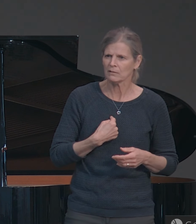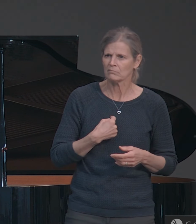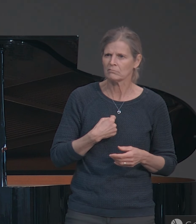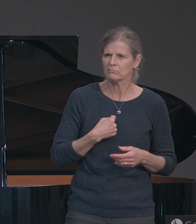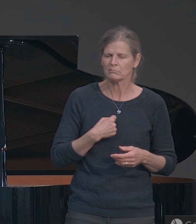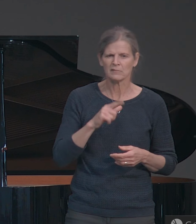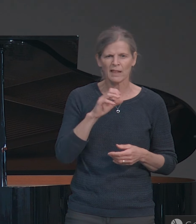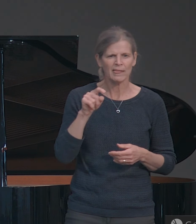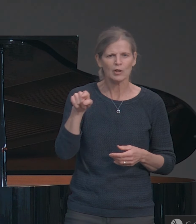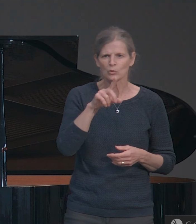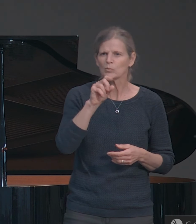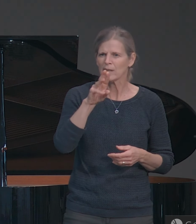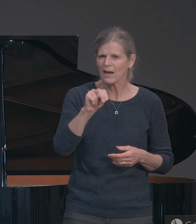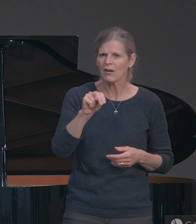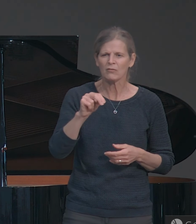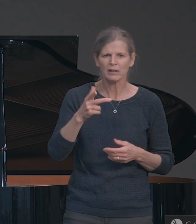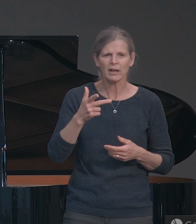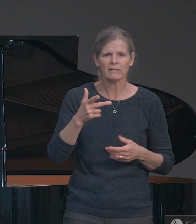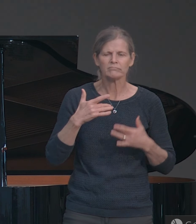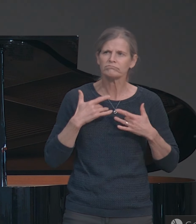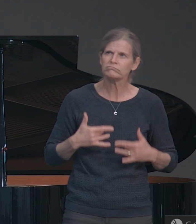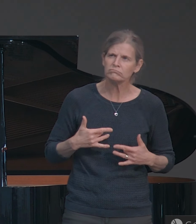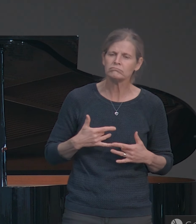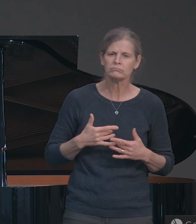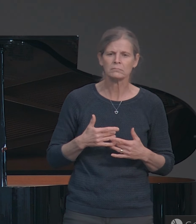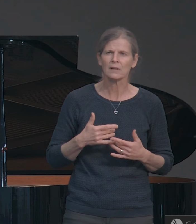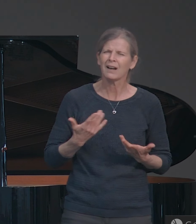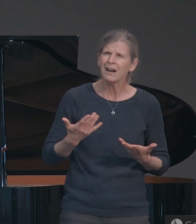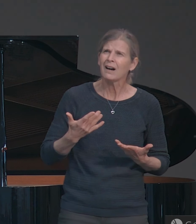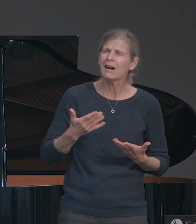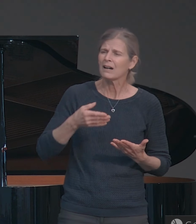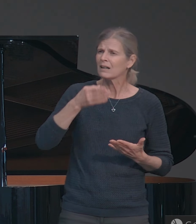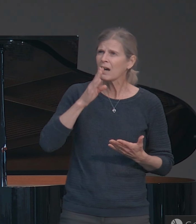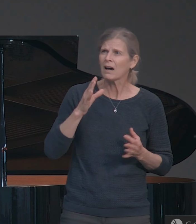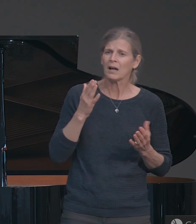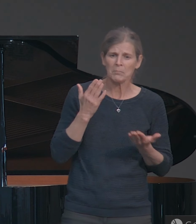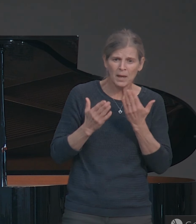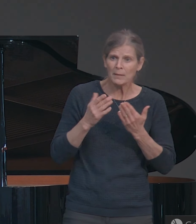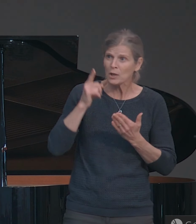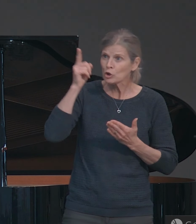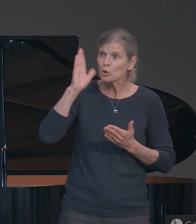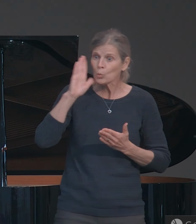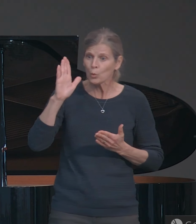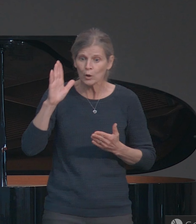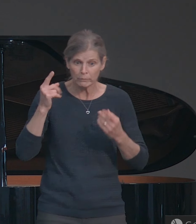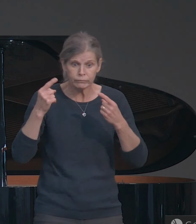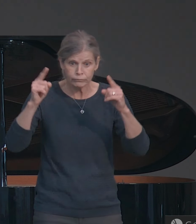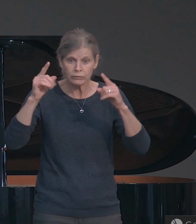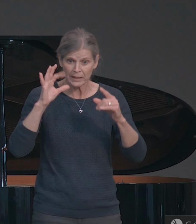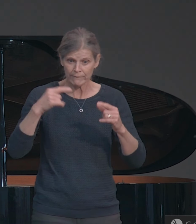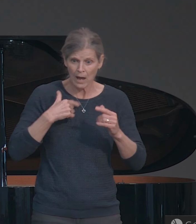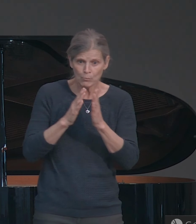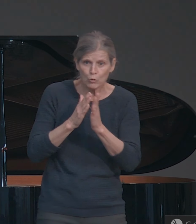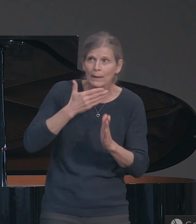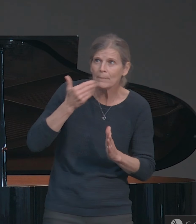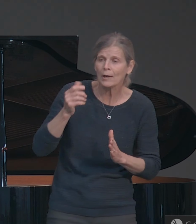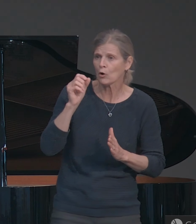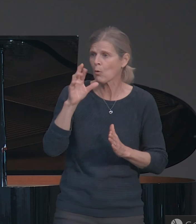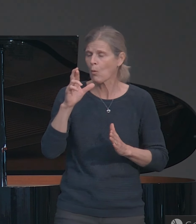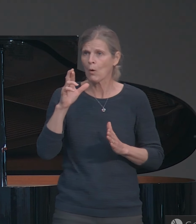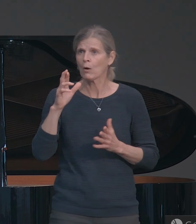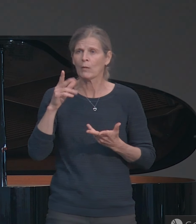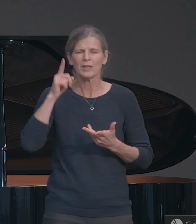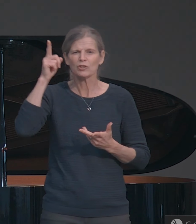Like, God, maybe you would have done this if you would have just shown me how to pray or what I needed to do to make this happen, but you let